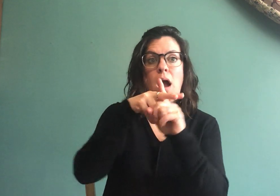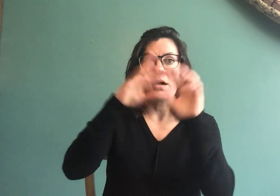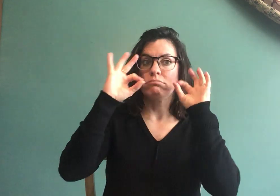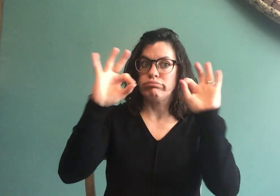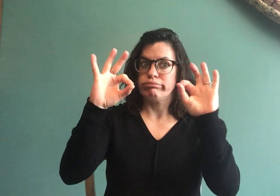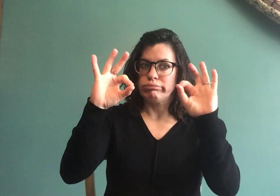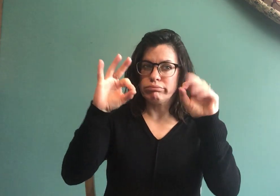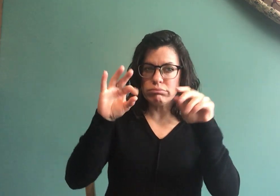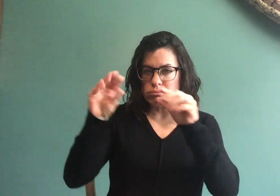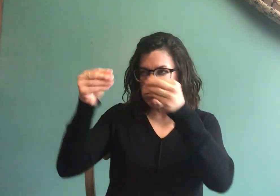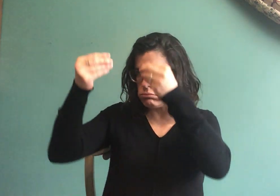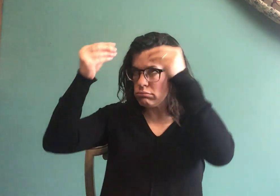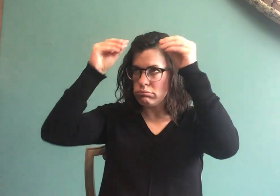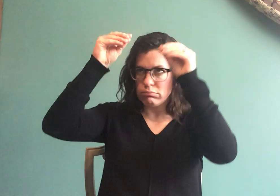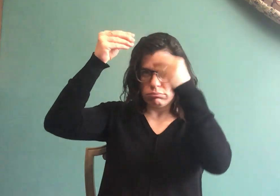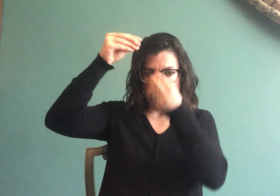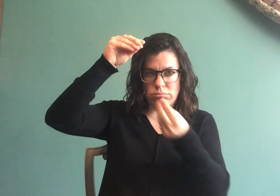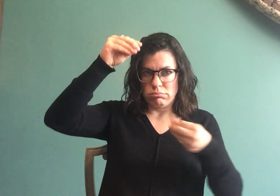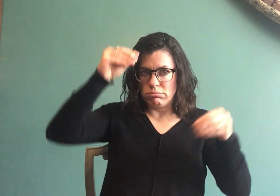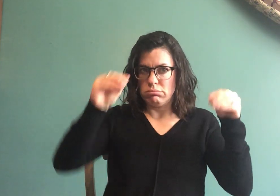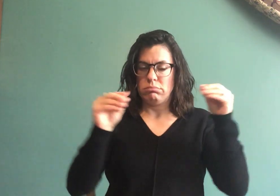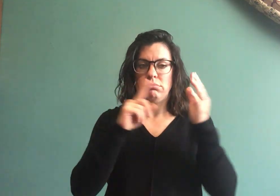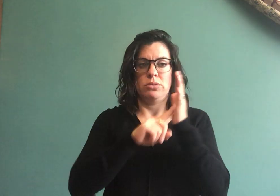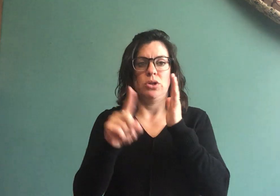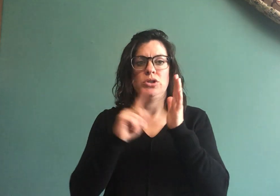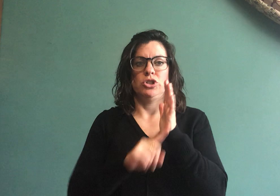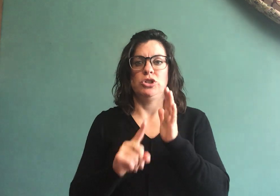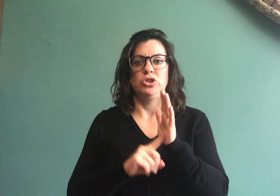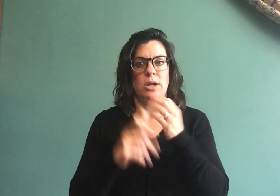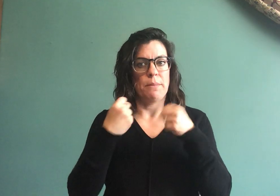Okay, and let's go back to here. Okay,